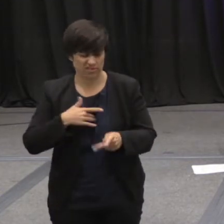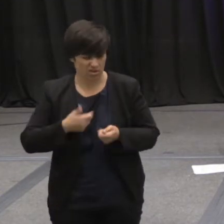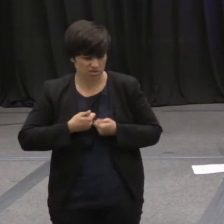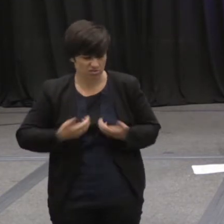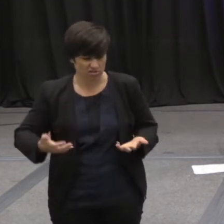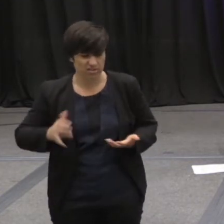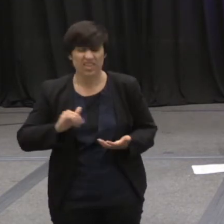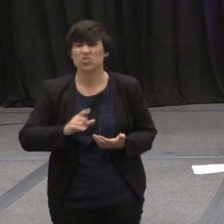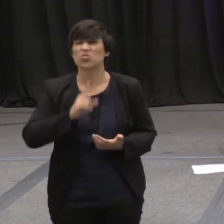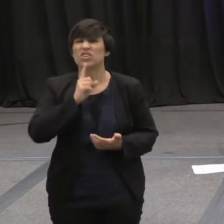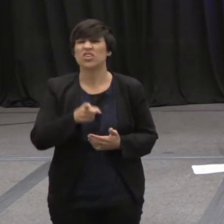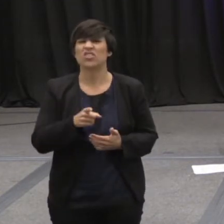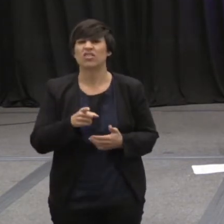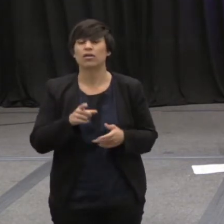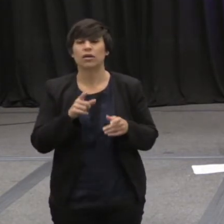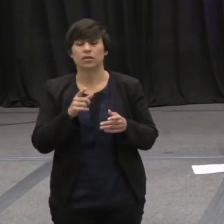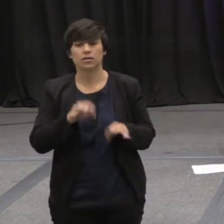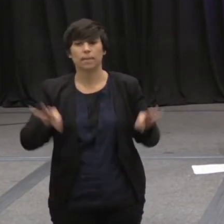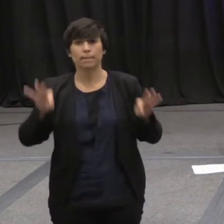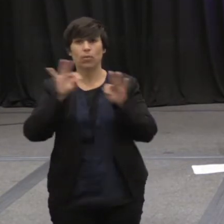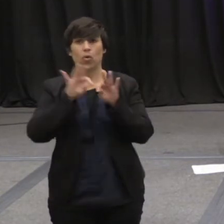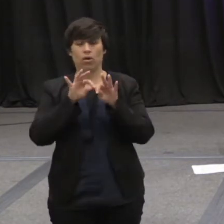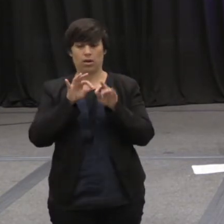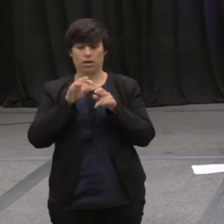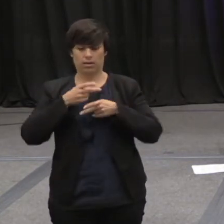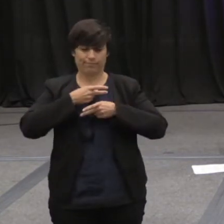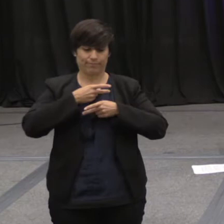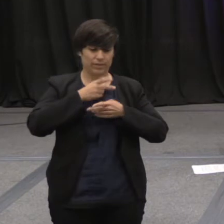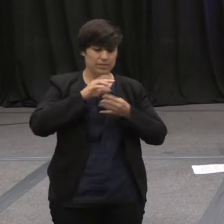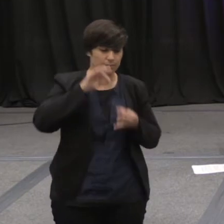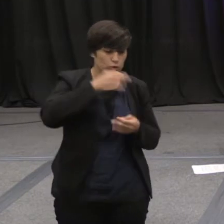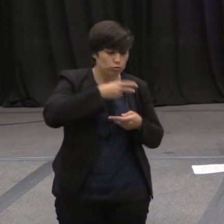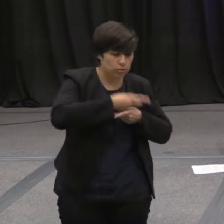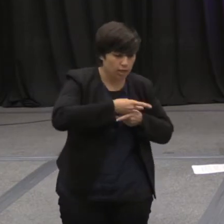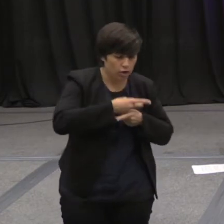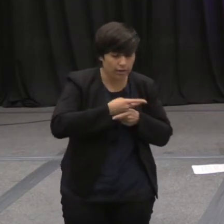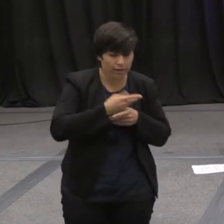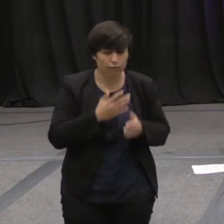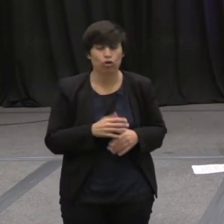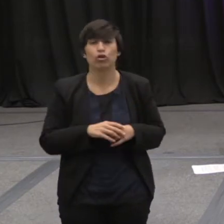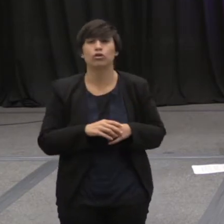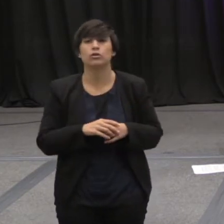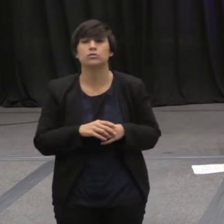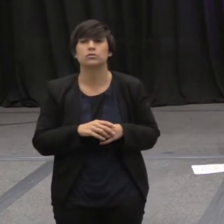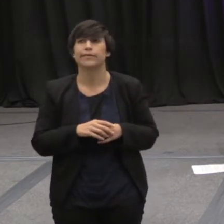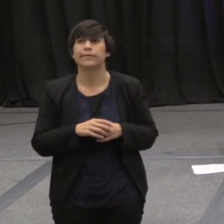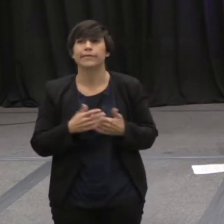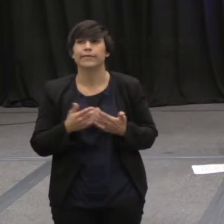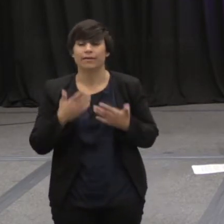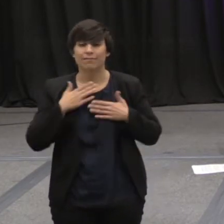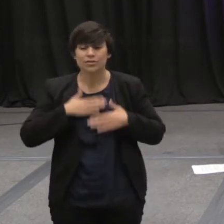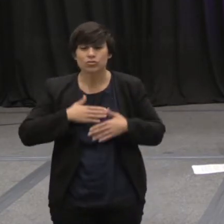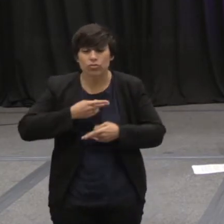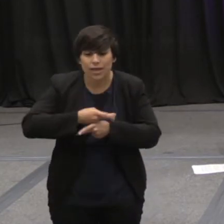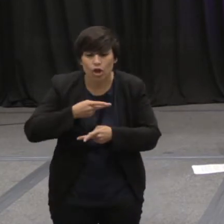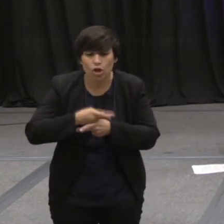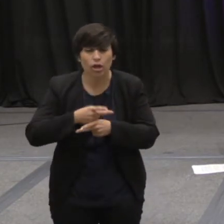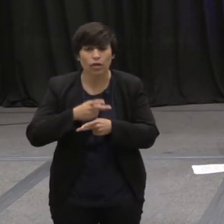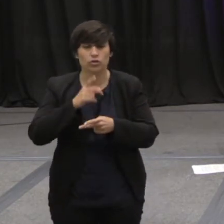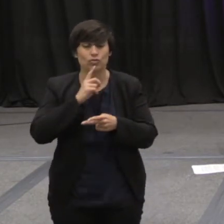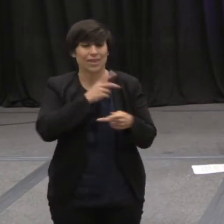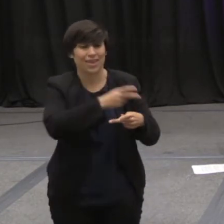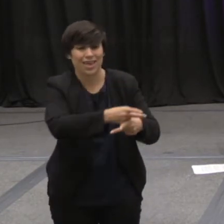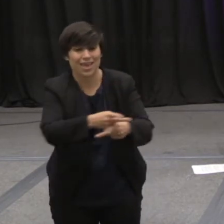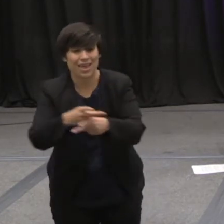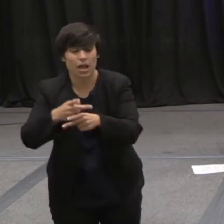And it's important that caregivers, spiritual caregivers, physical caregivers, child caregivers, take restorative time for themselves so that